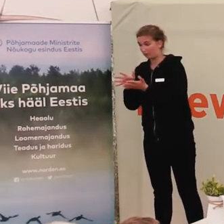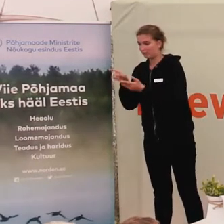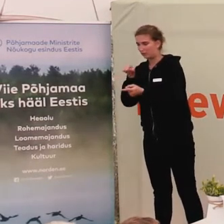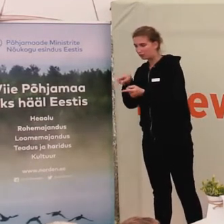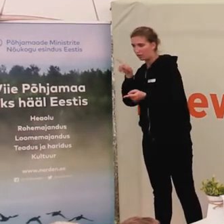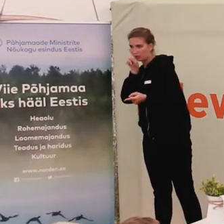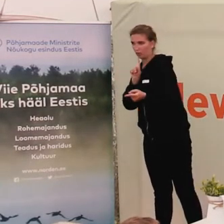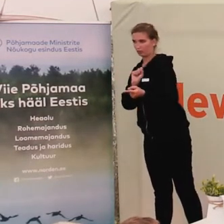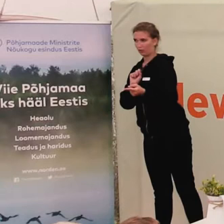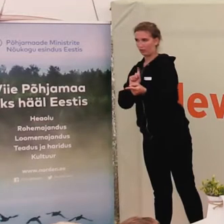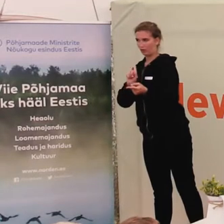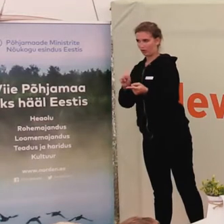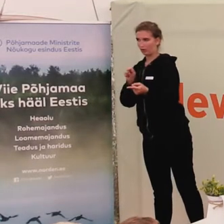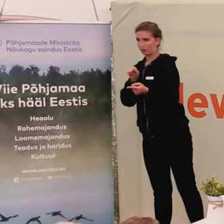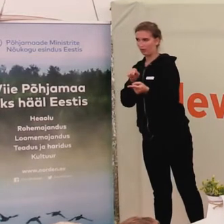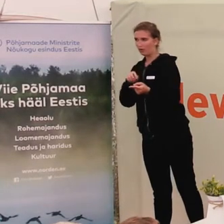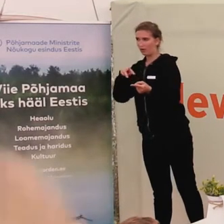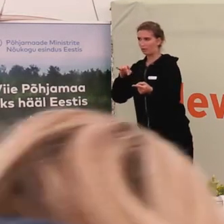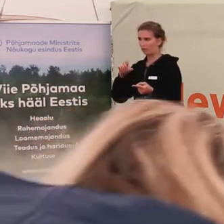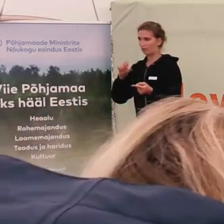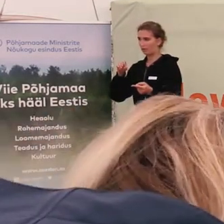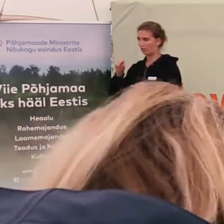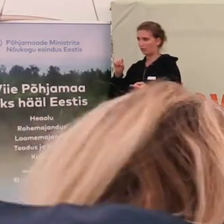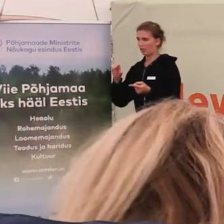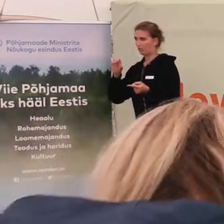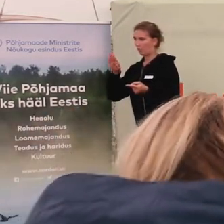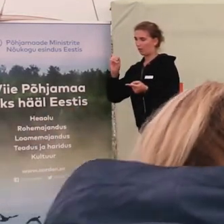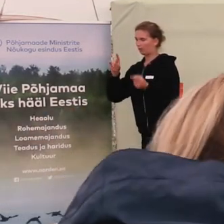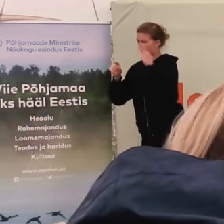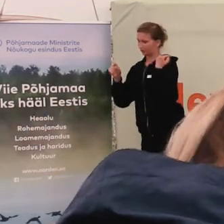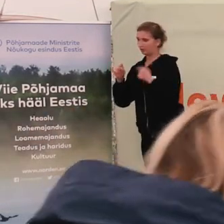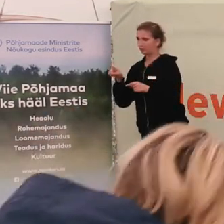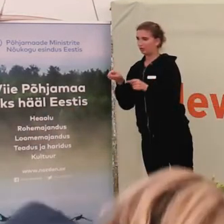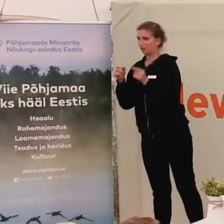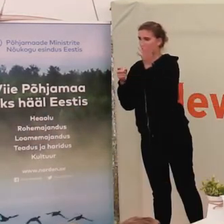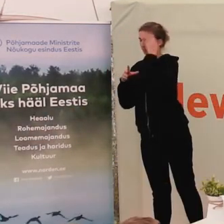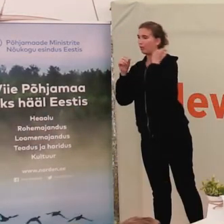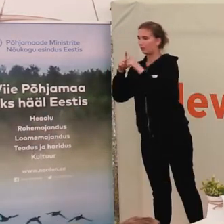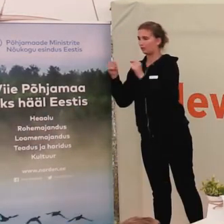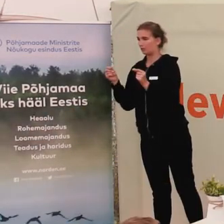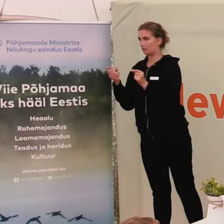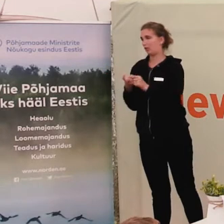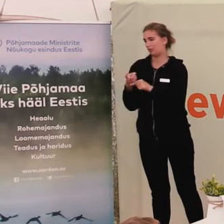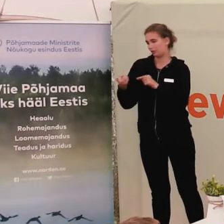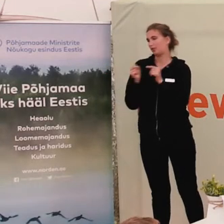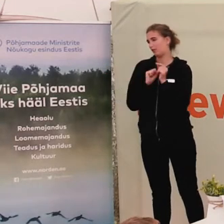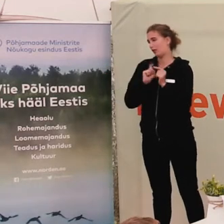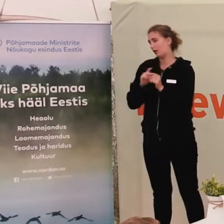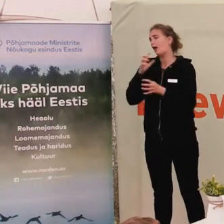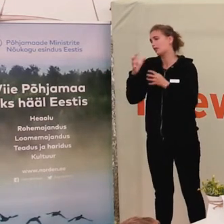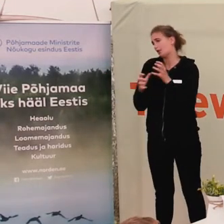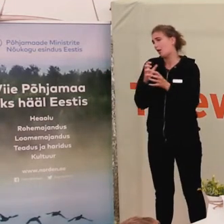anyway driving a Mercedes Benz or something like that. And I think it's a quite interesting unorthodox idea that we